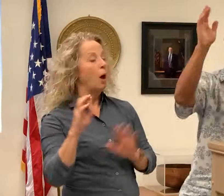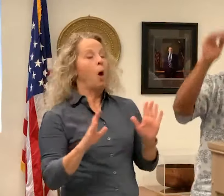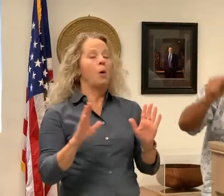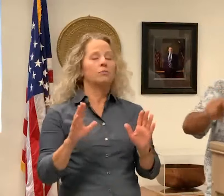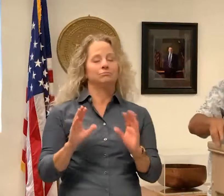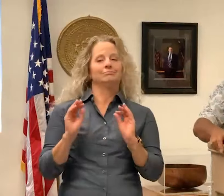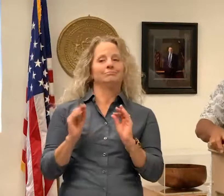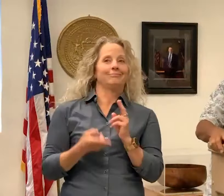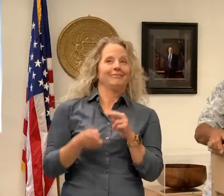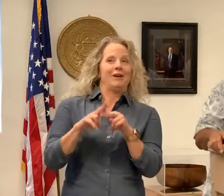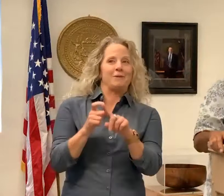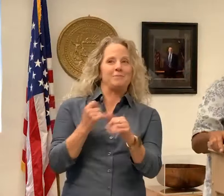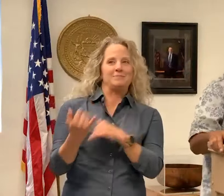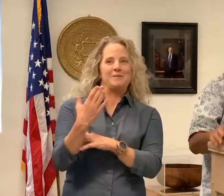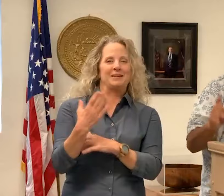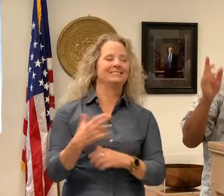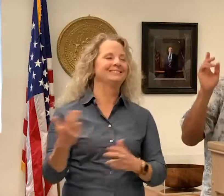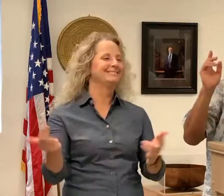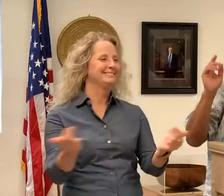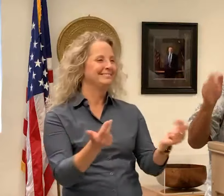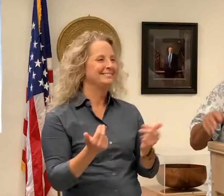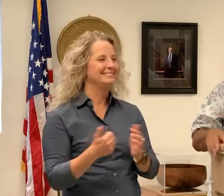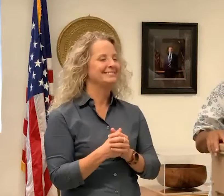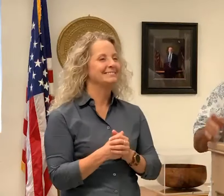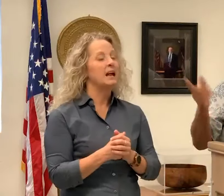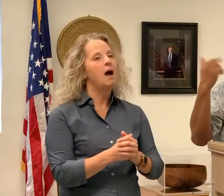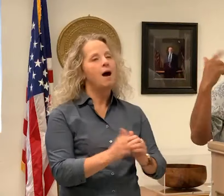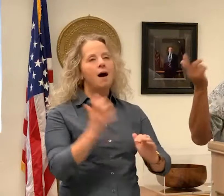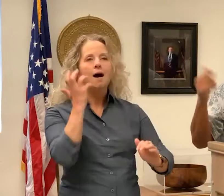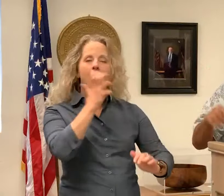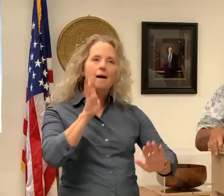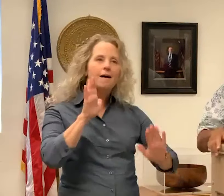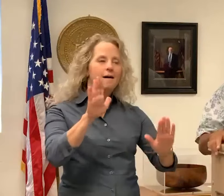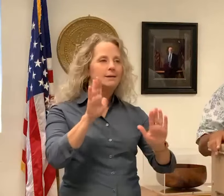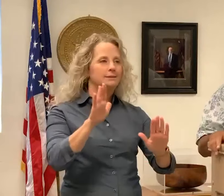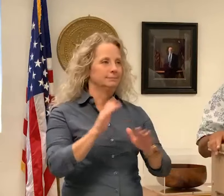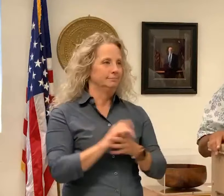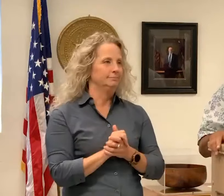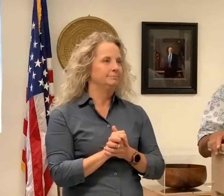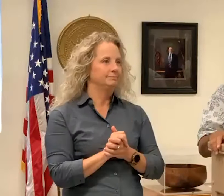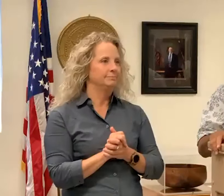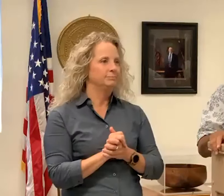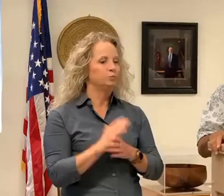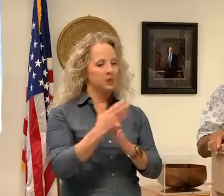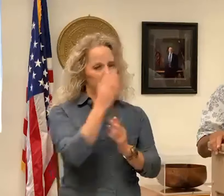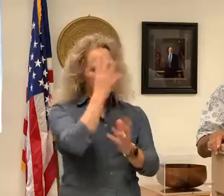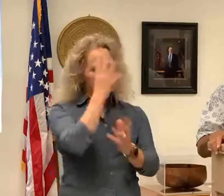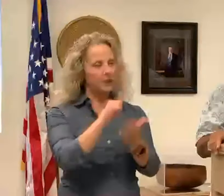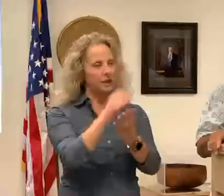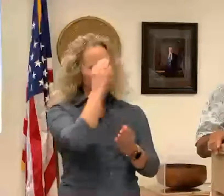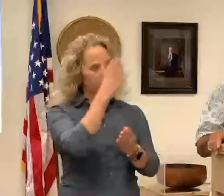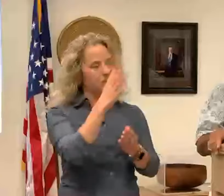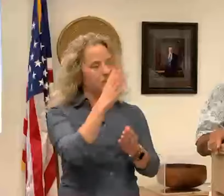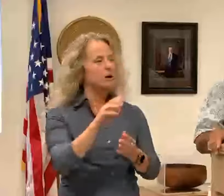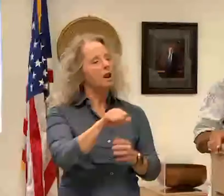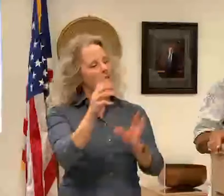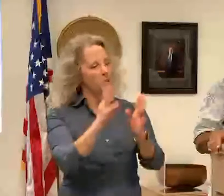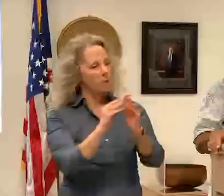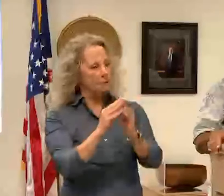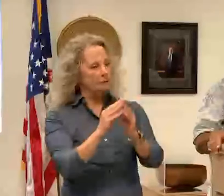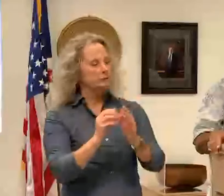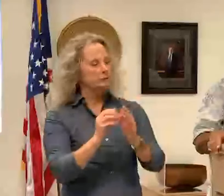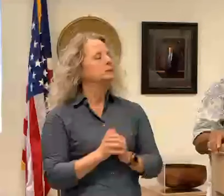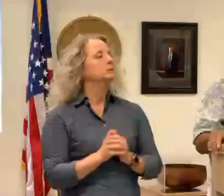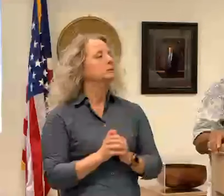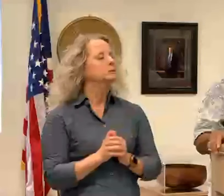540. Oh, the number went up from this morning. And it's an awesome, I know we shared that information at another meeting that the mayor and I were at. So, you